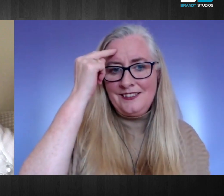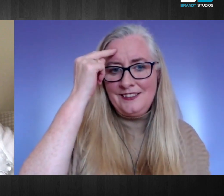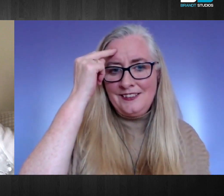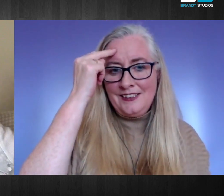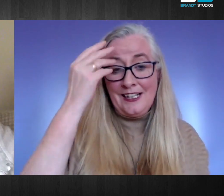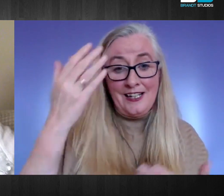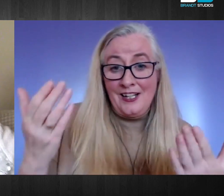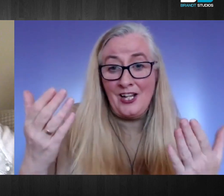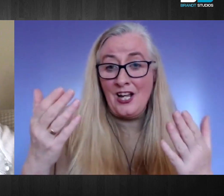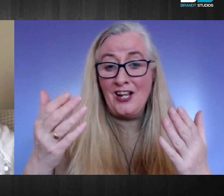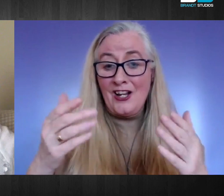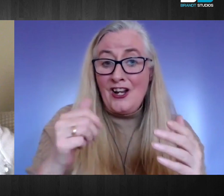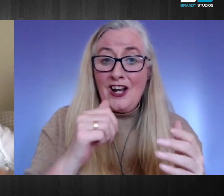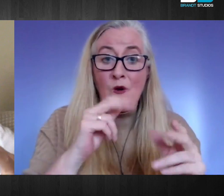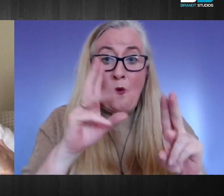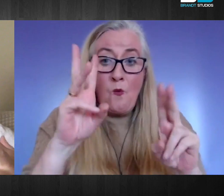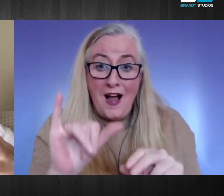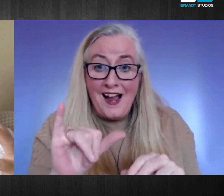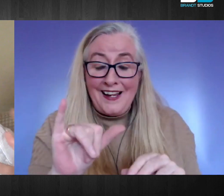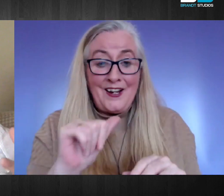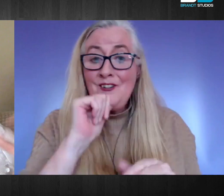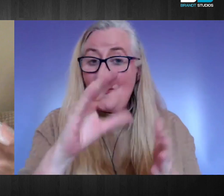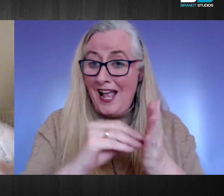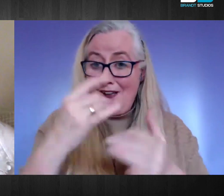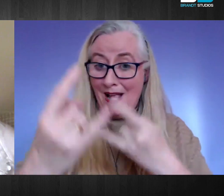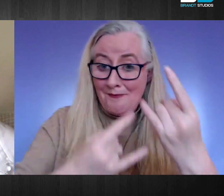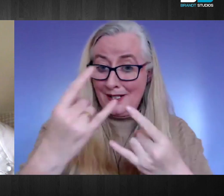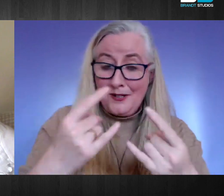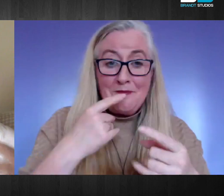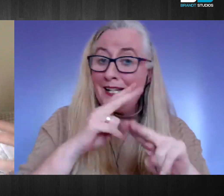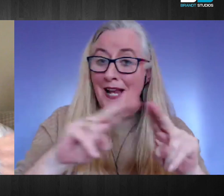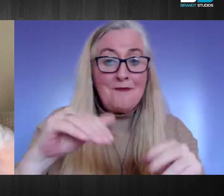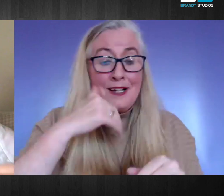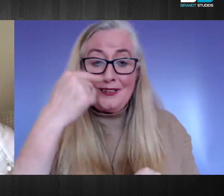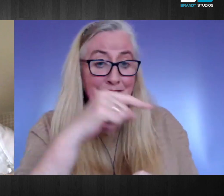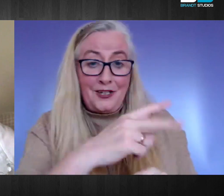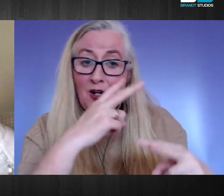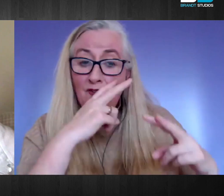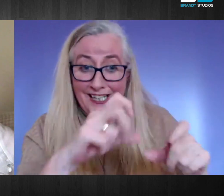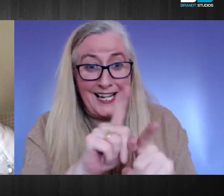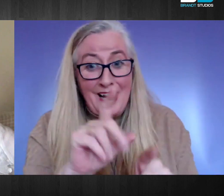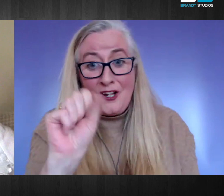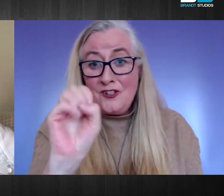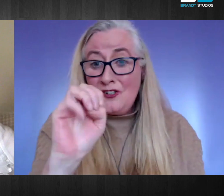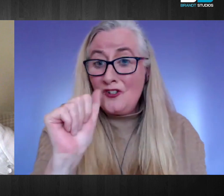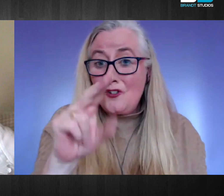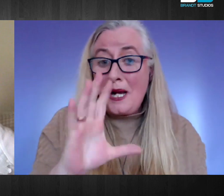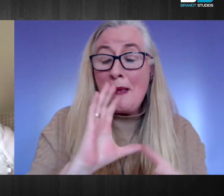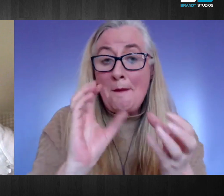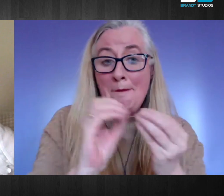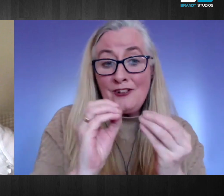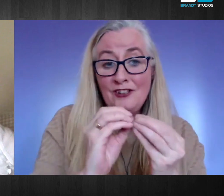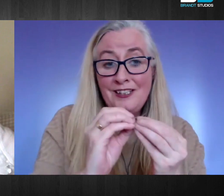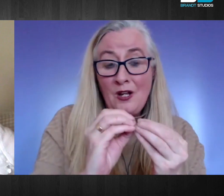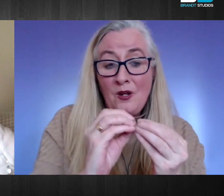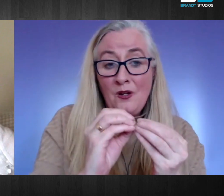intent on behalf of the researchers. But it's that the fact that, as Sean said as well, that we were looking to for things